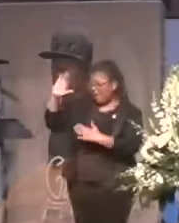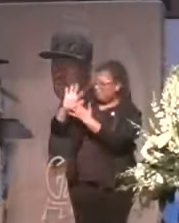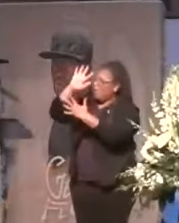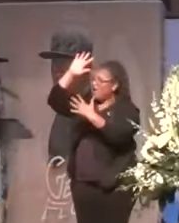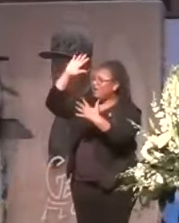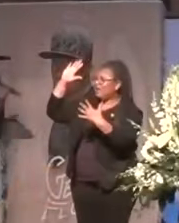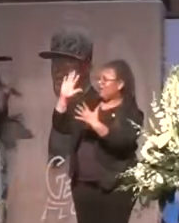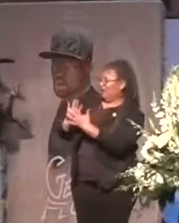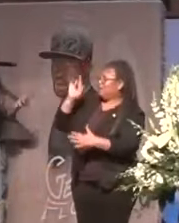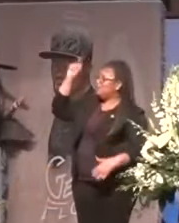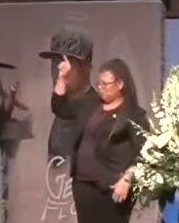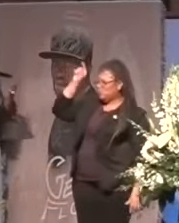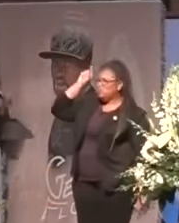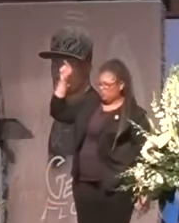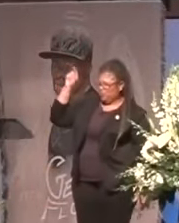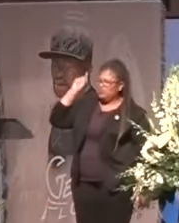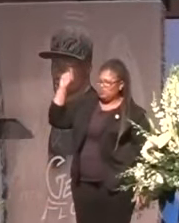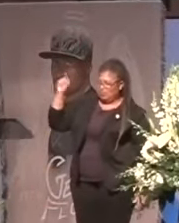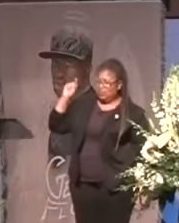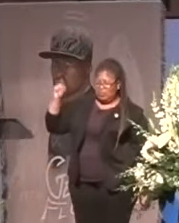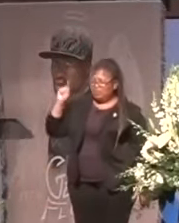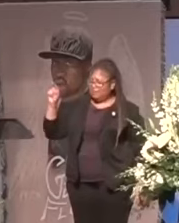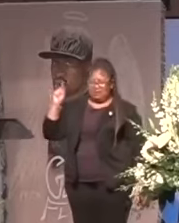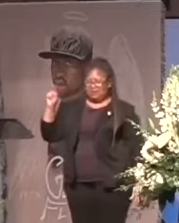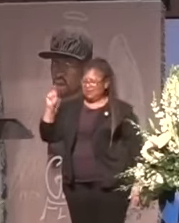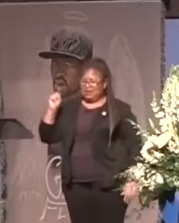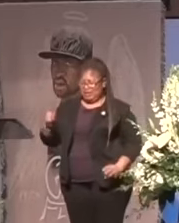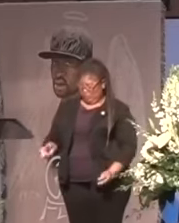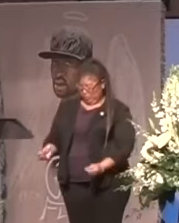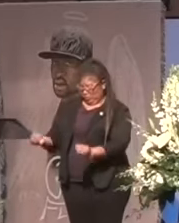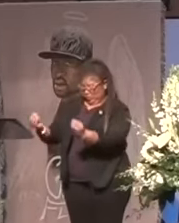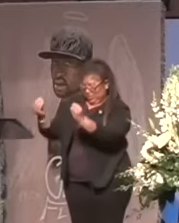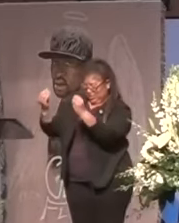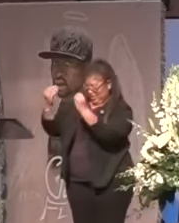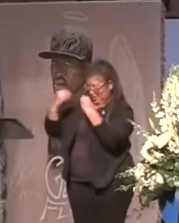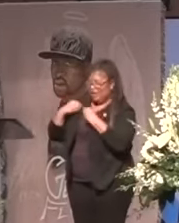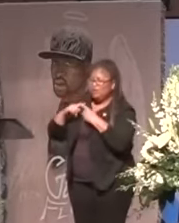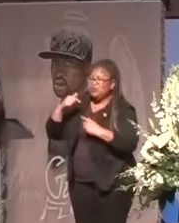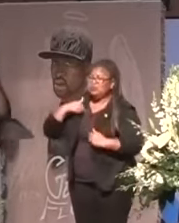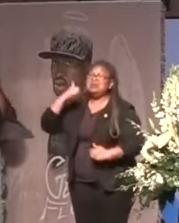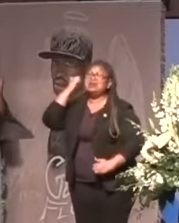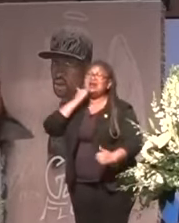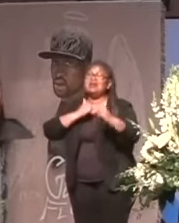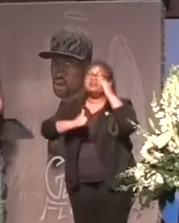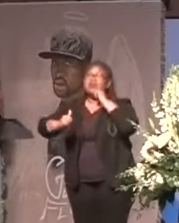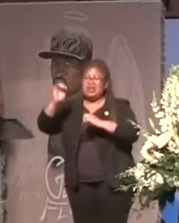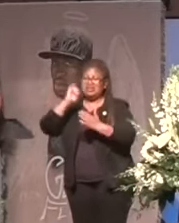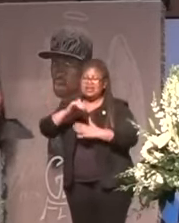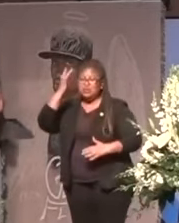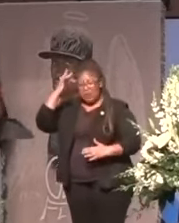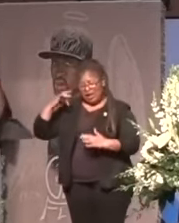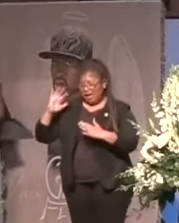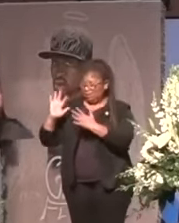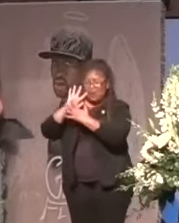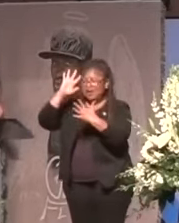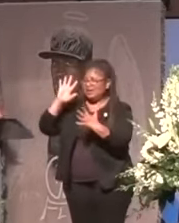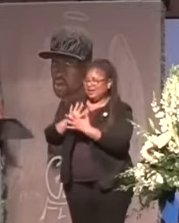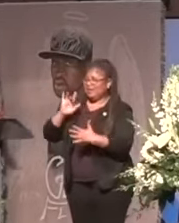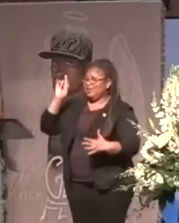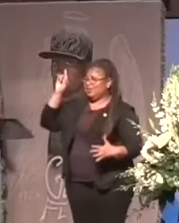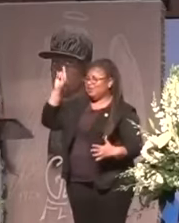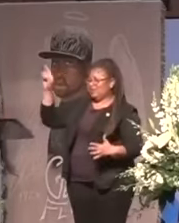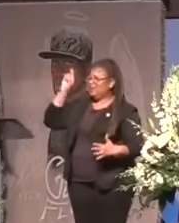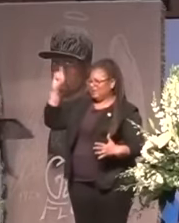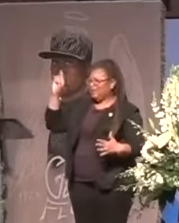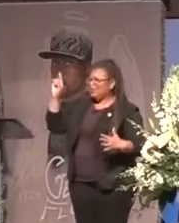That's why I praise. You give to me each day. That's why I praise, Lord.